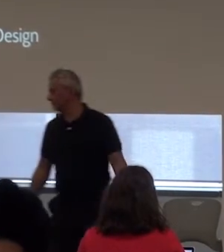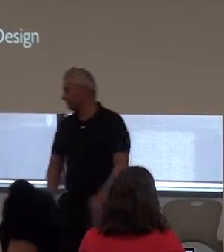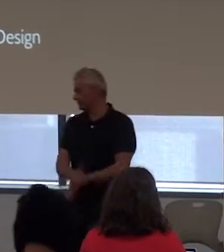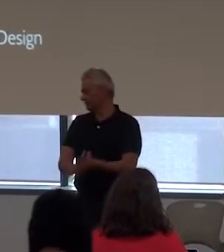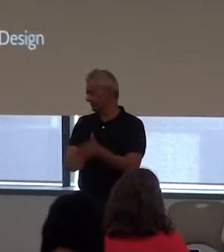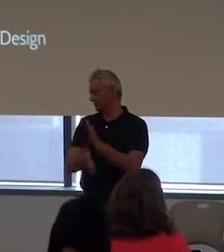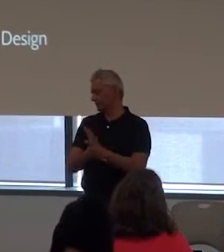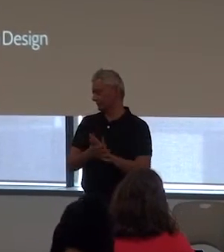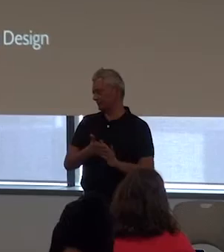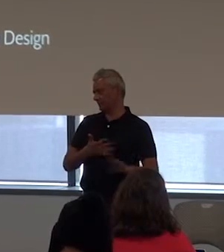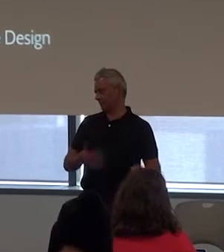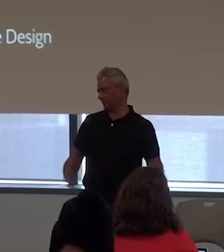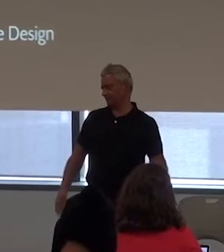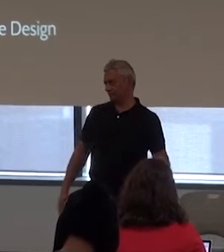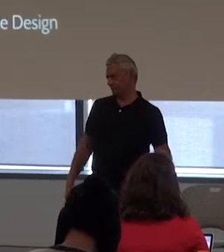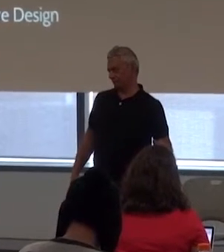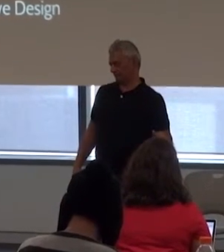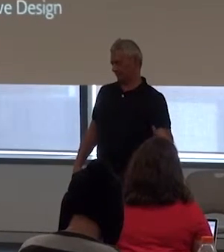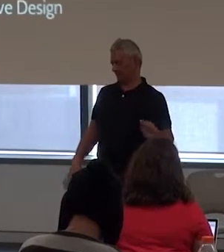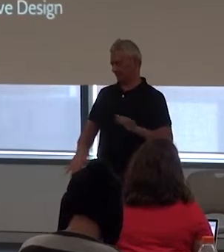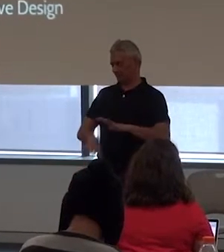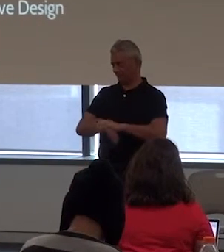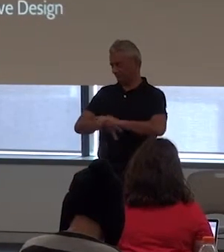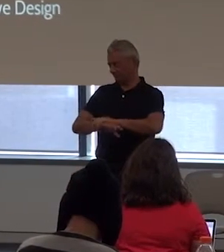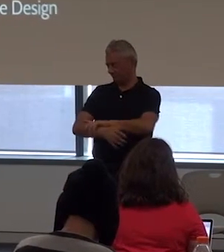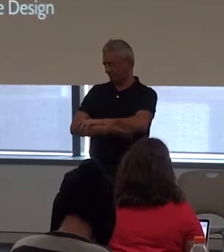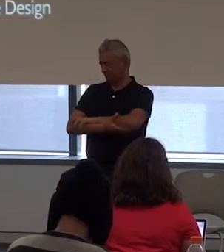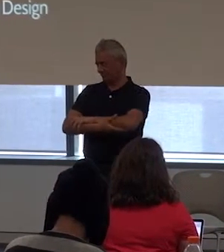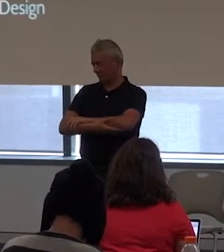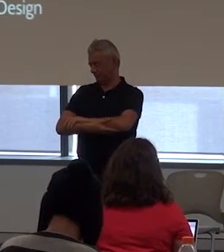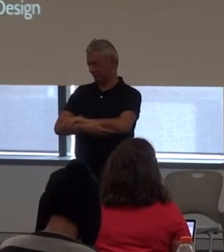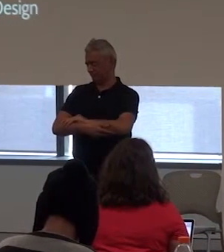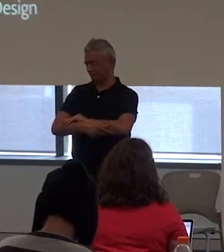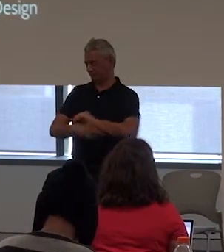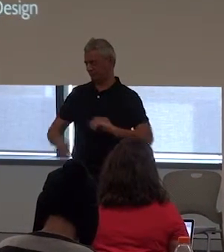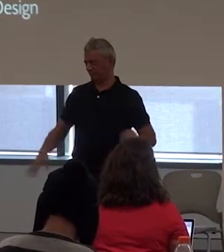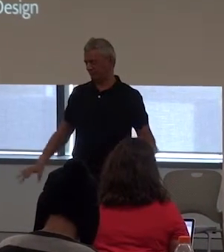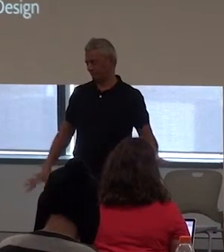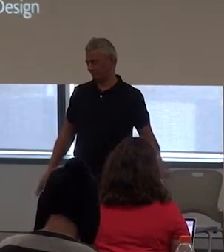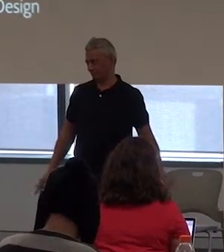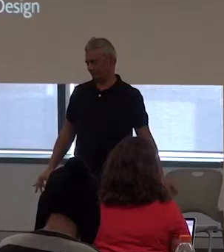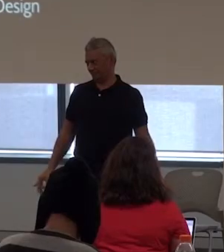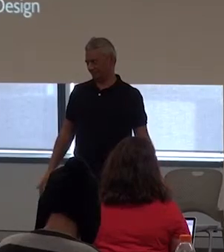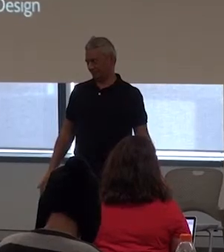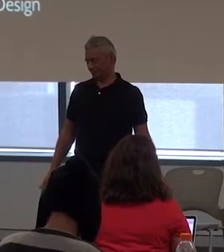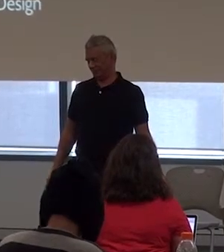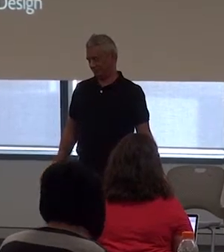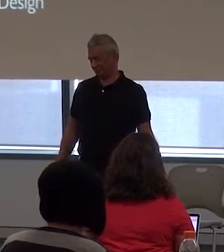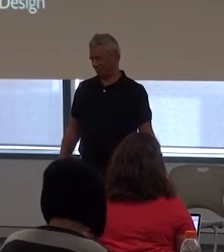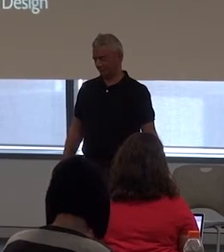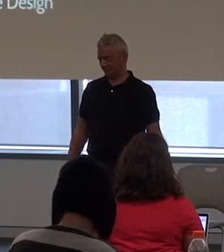haven't dealt with it so much in day-to-day. I just know how it affects me and how it can affect other people. But there are other ways. In